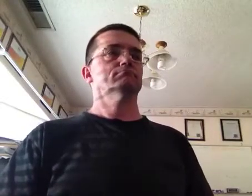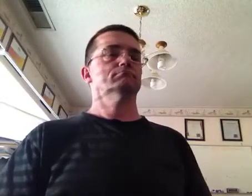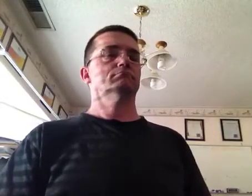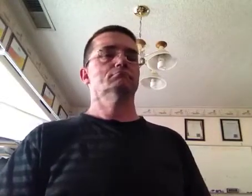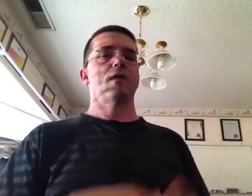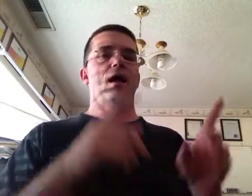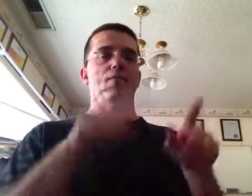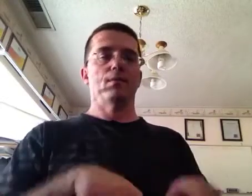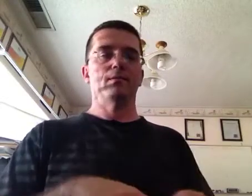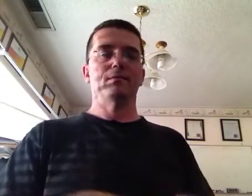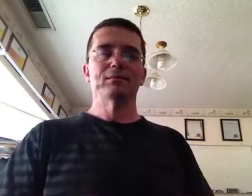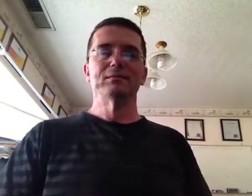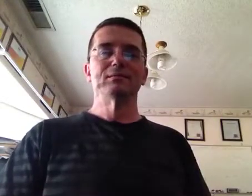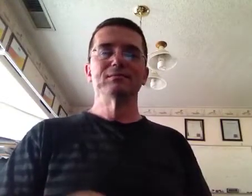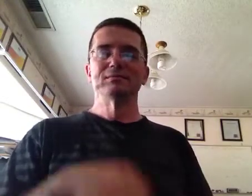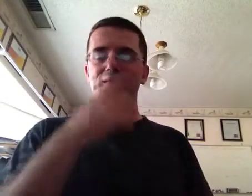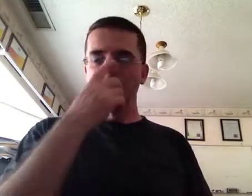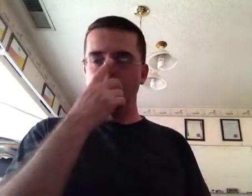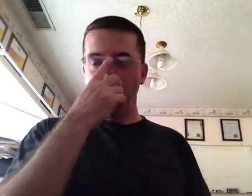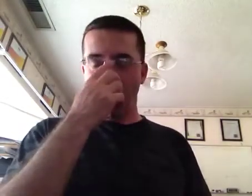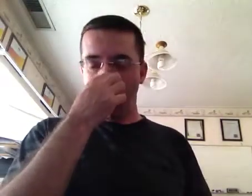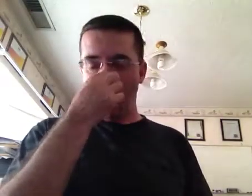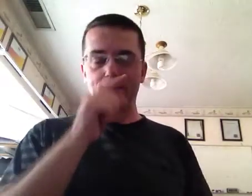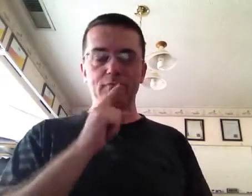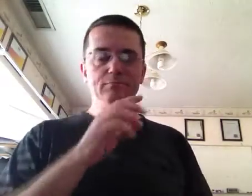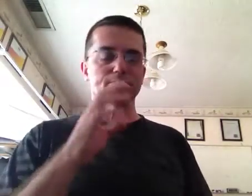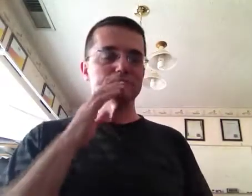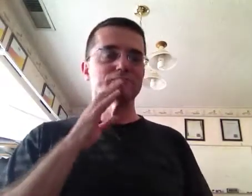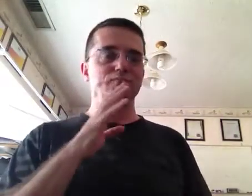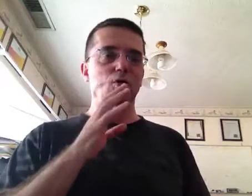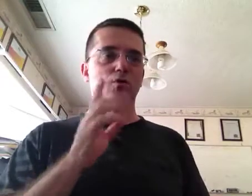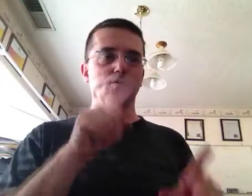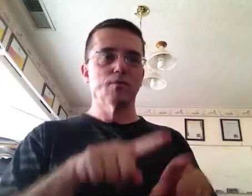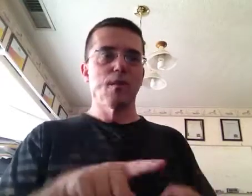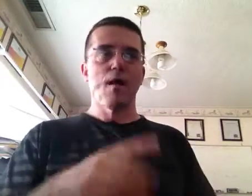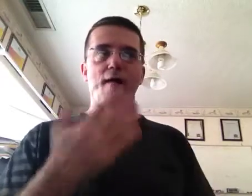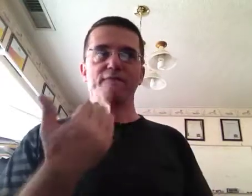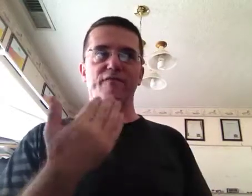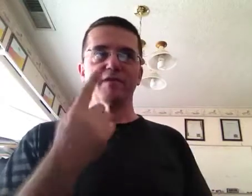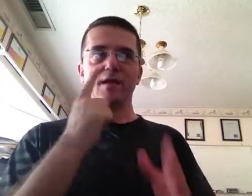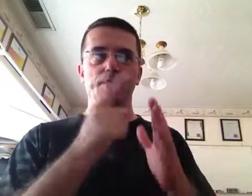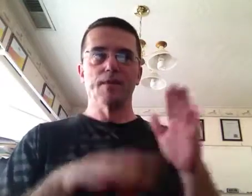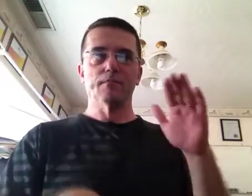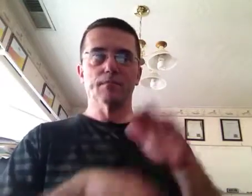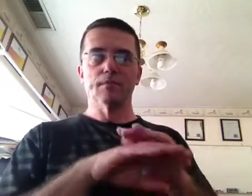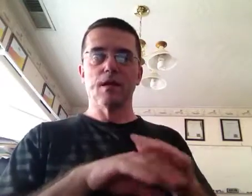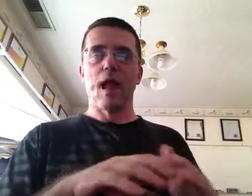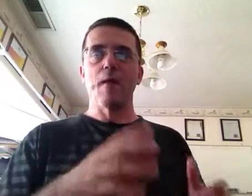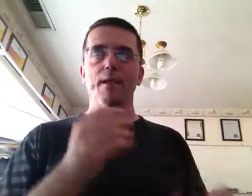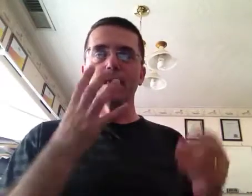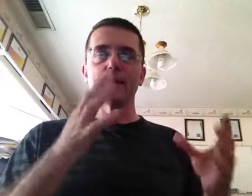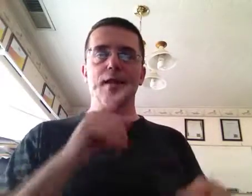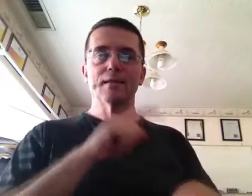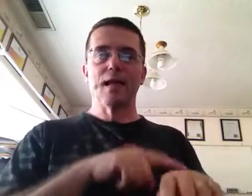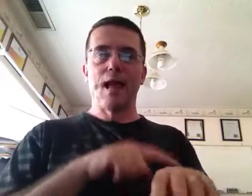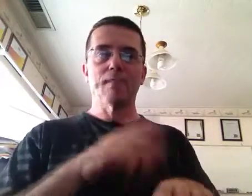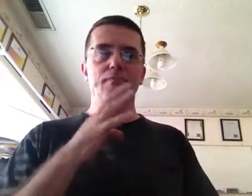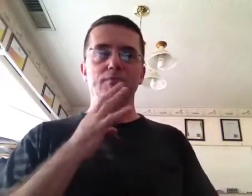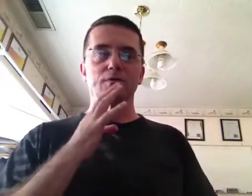that. I've actually talked to them maybe a max of 15 minutes at a time. And how many times have you talked to them? Tell me that they're going to sue me.